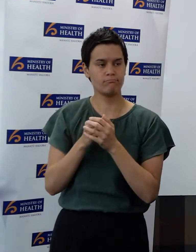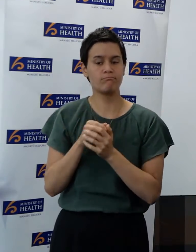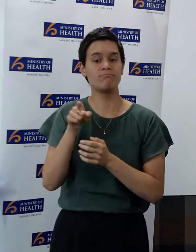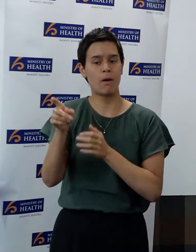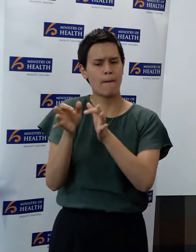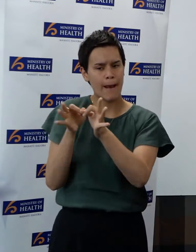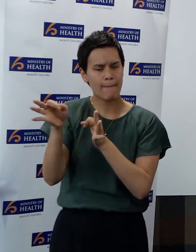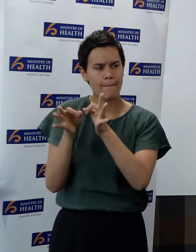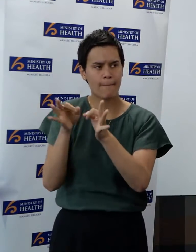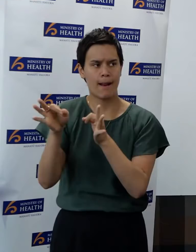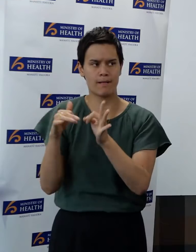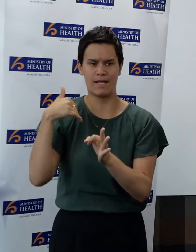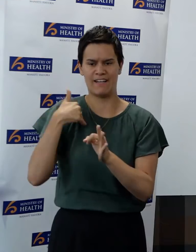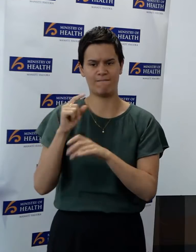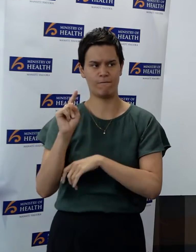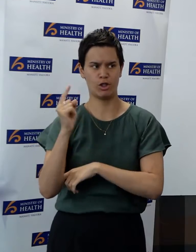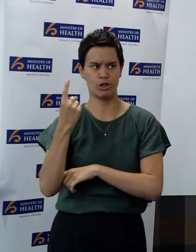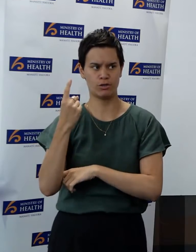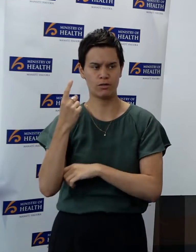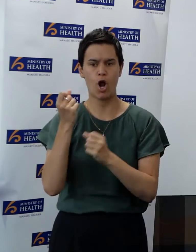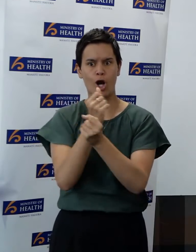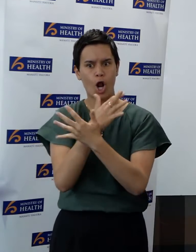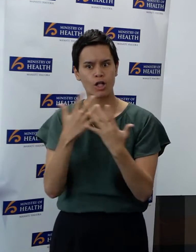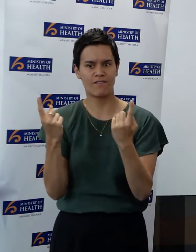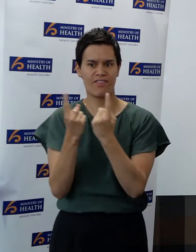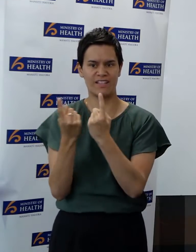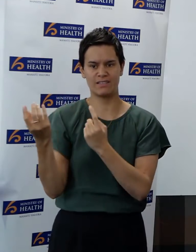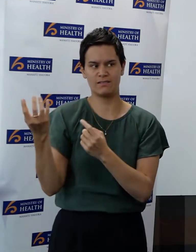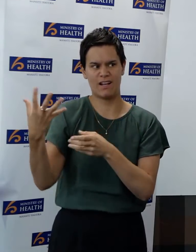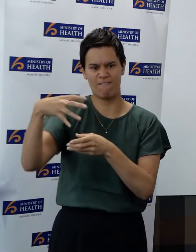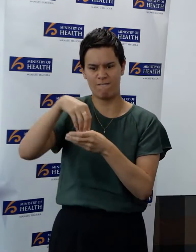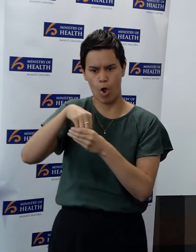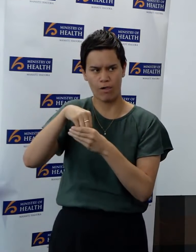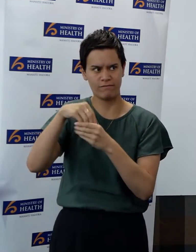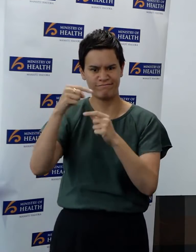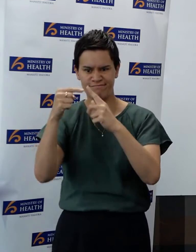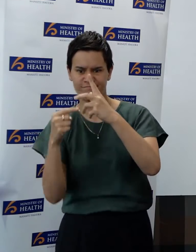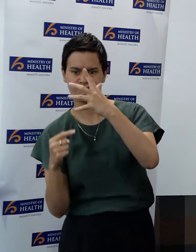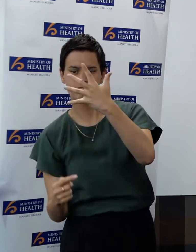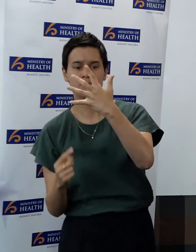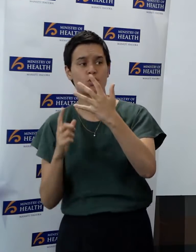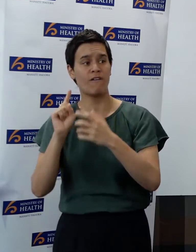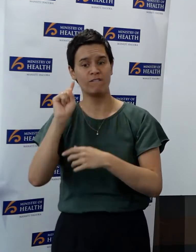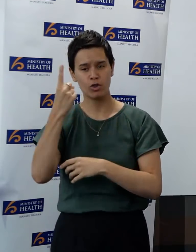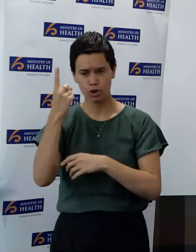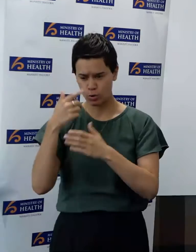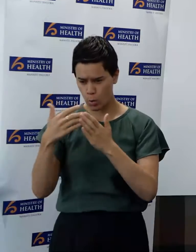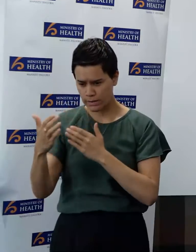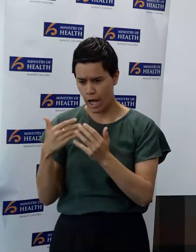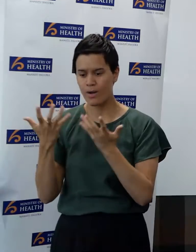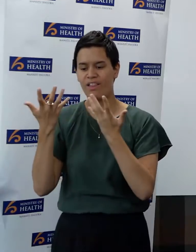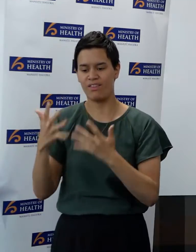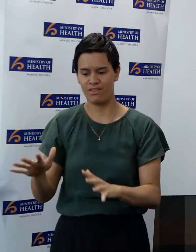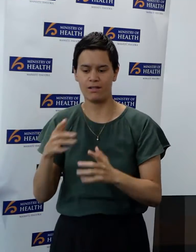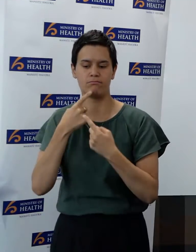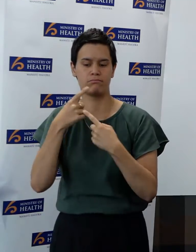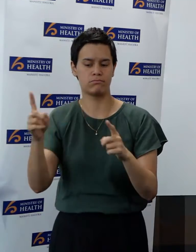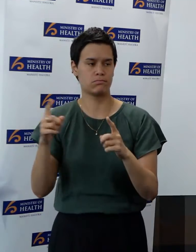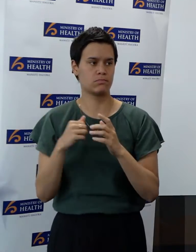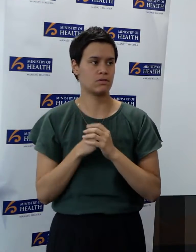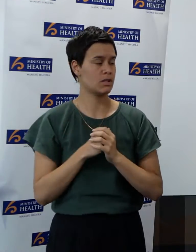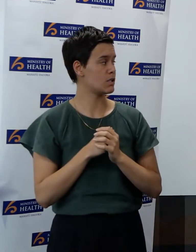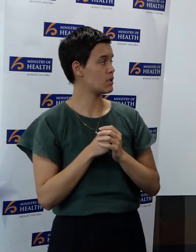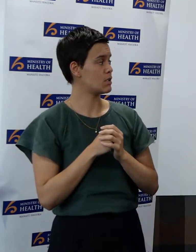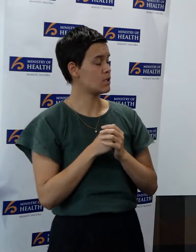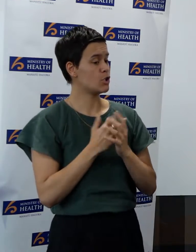There are a lot of moving parts here, and we'll need to make sure everything is in place before the flight can go ahead. Can you talk about how the risk of